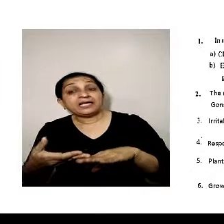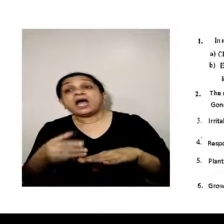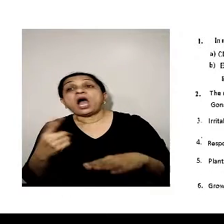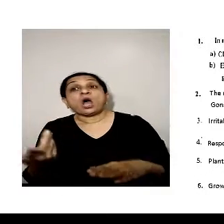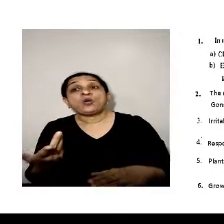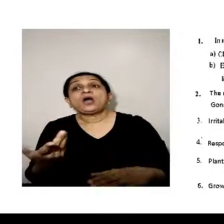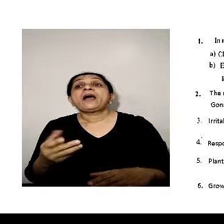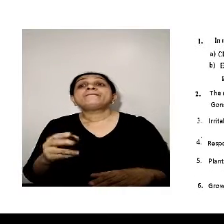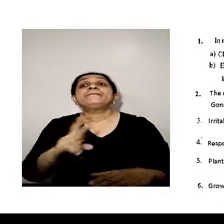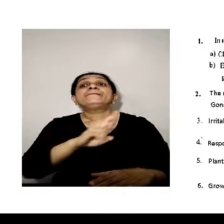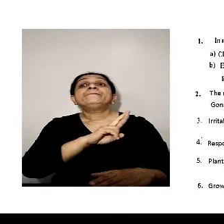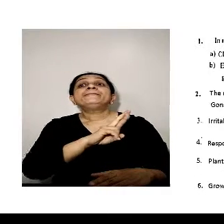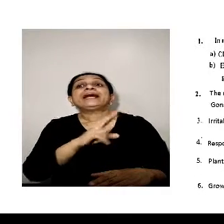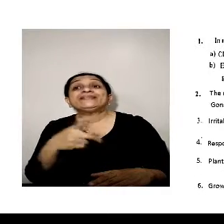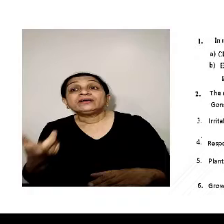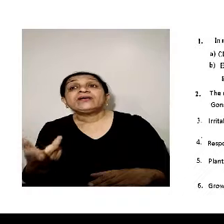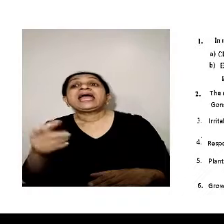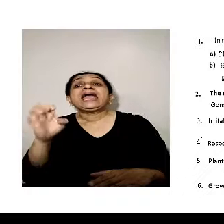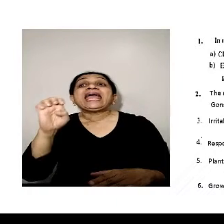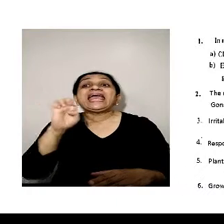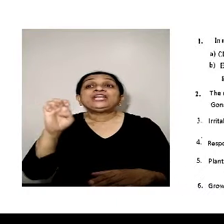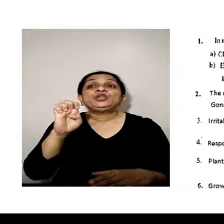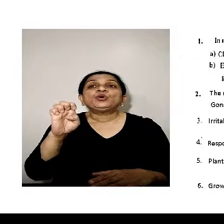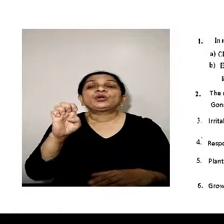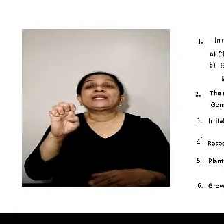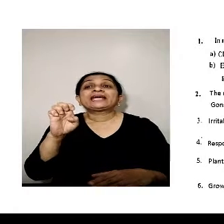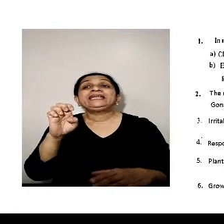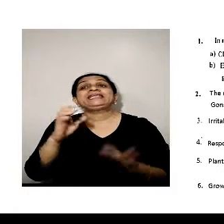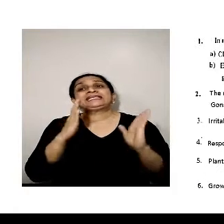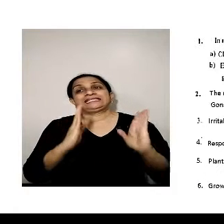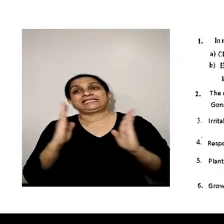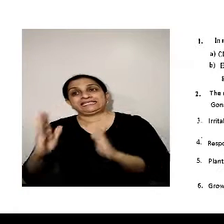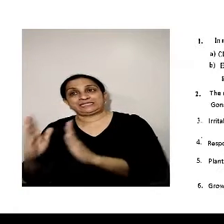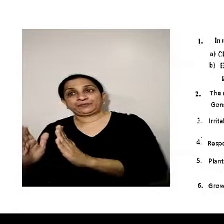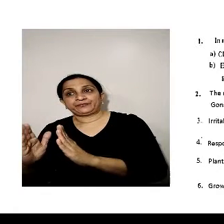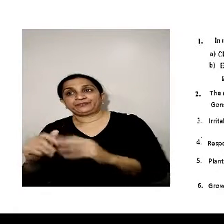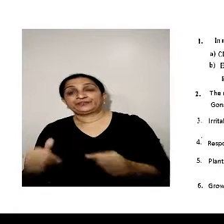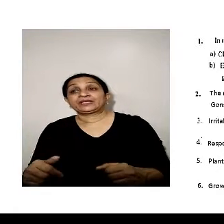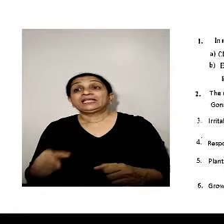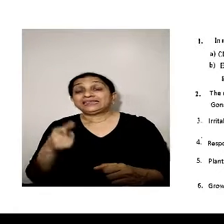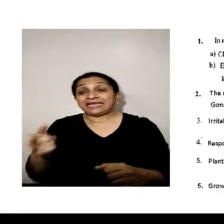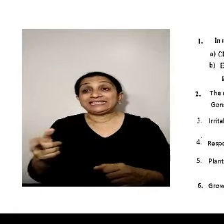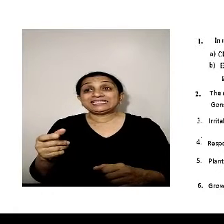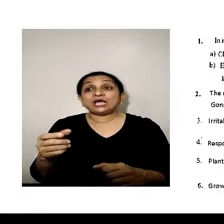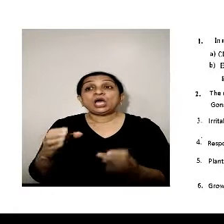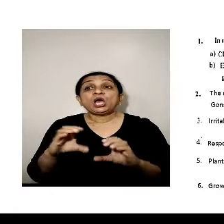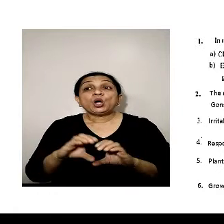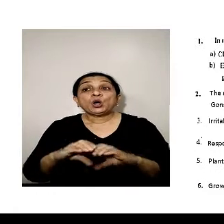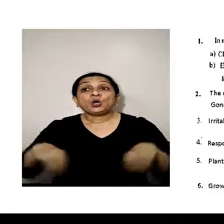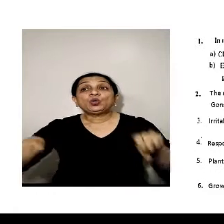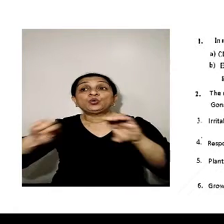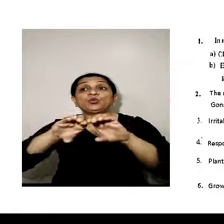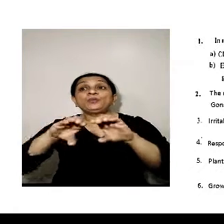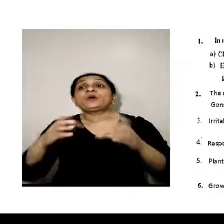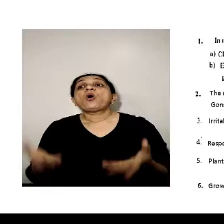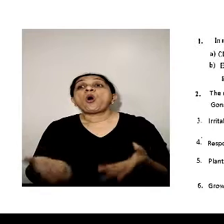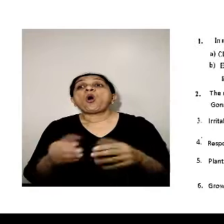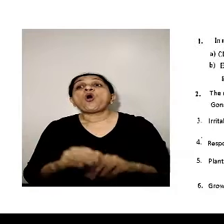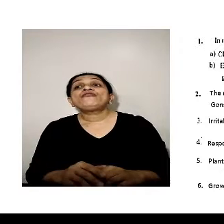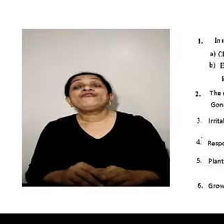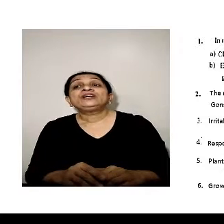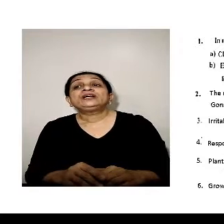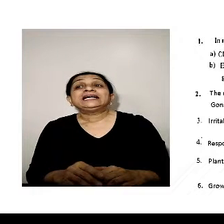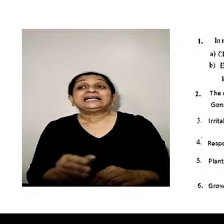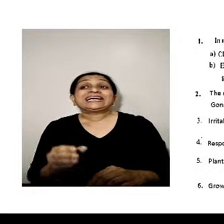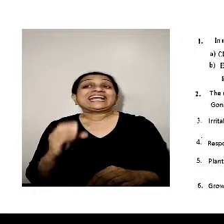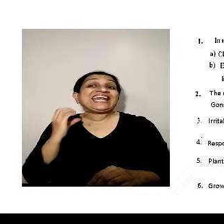blood. How? By the endocrine system. That is a group